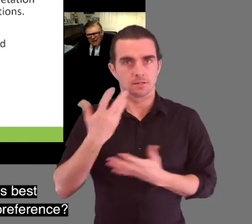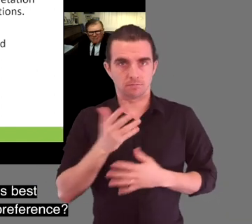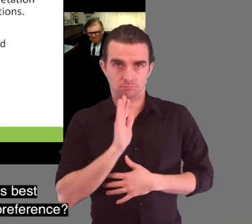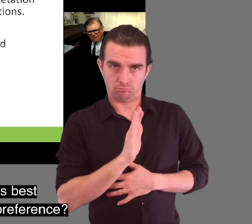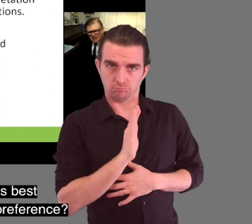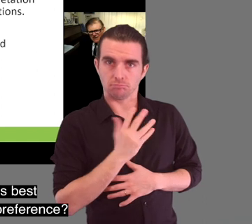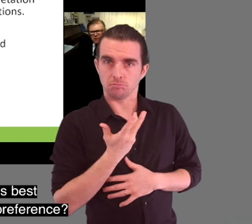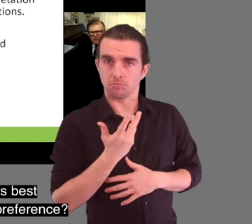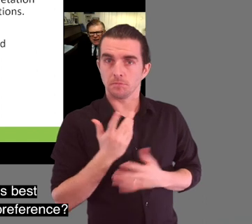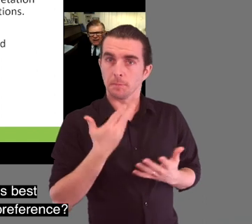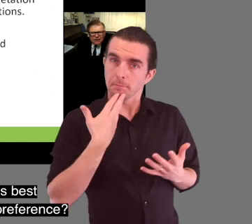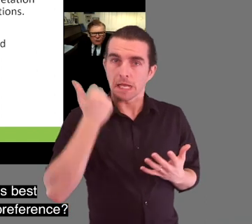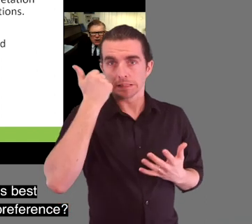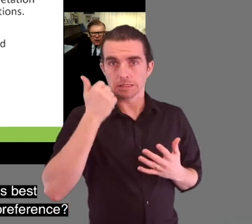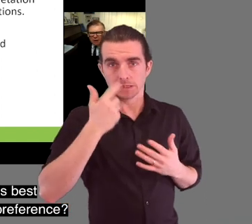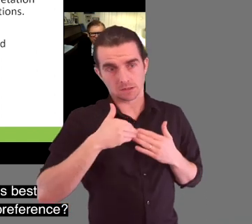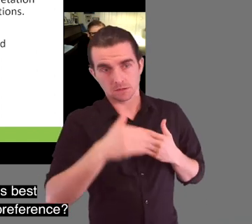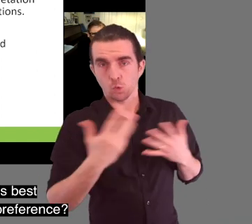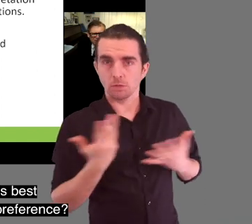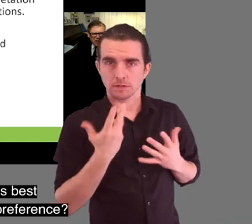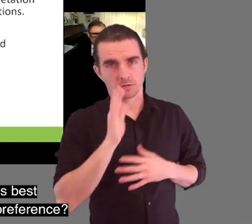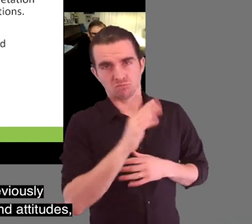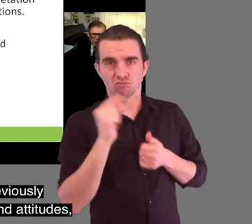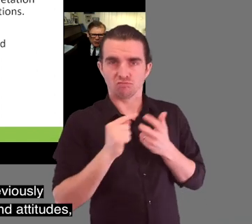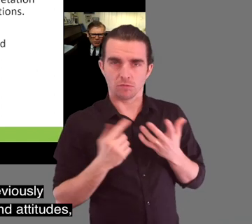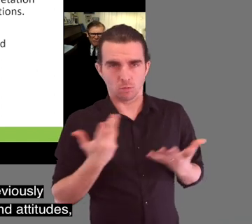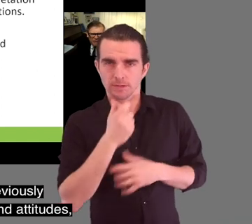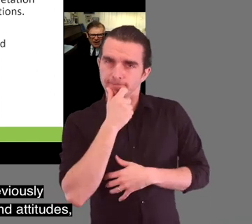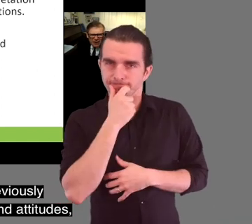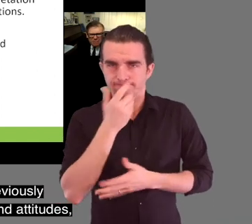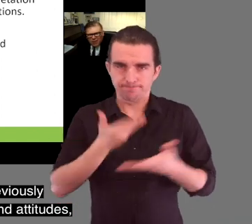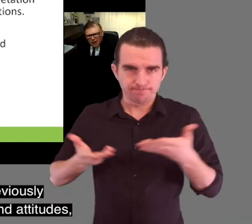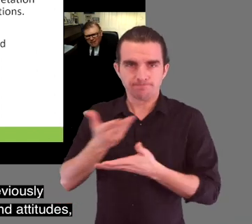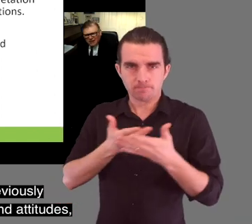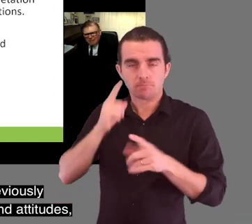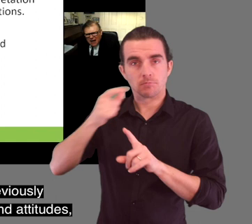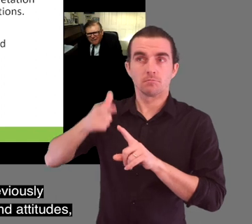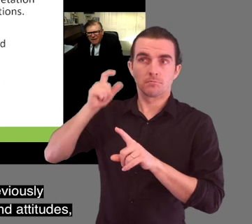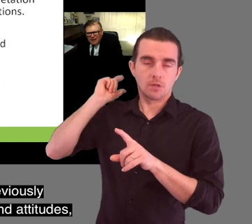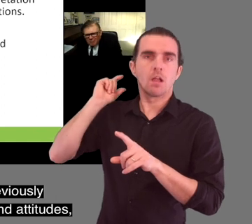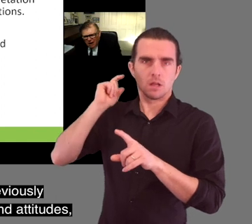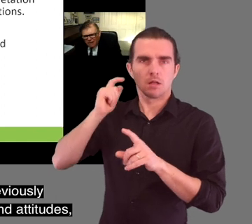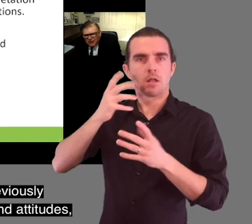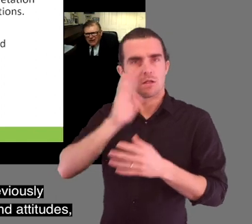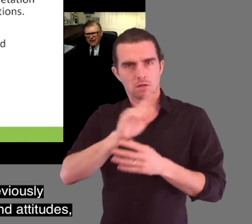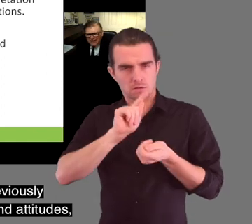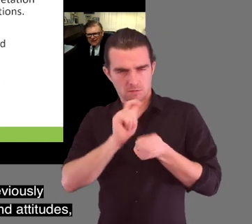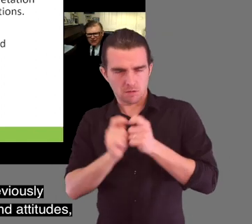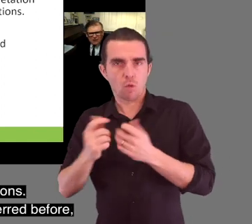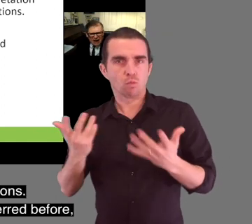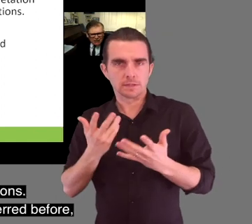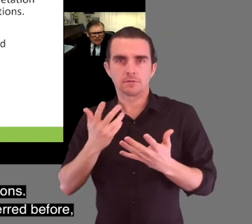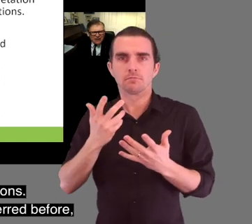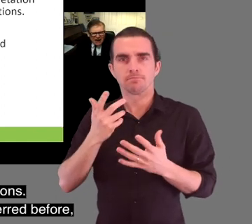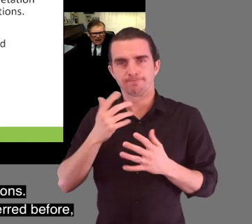these best interpretations of will and preference? Well, we evaluate previously manifested preferences and